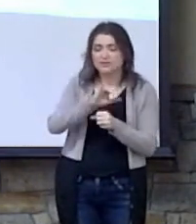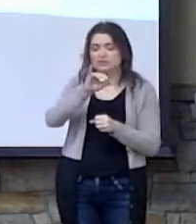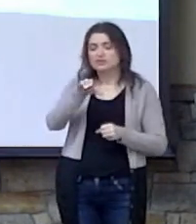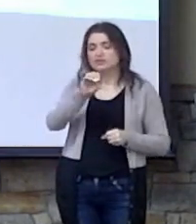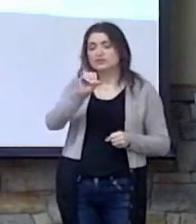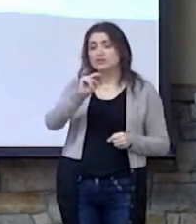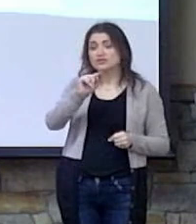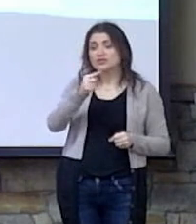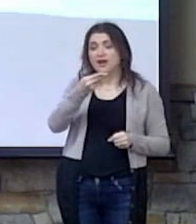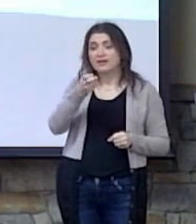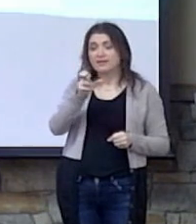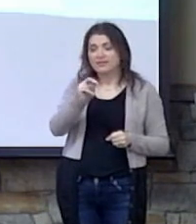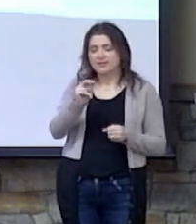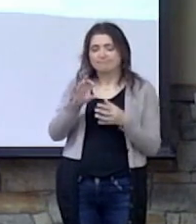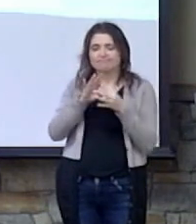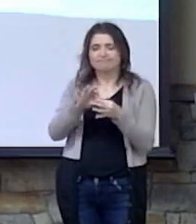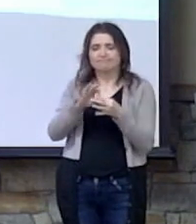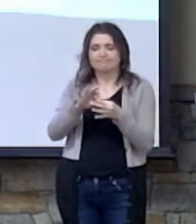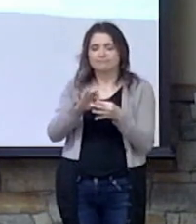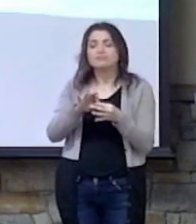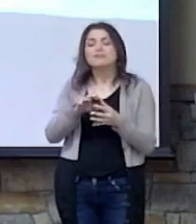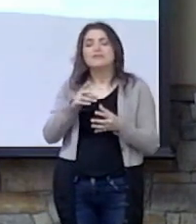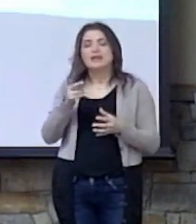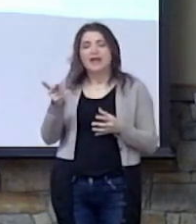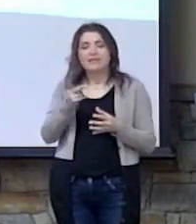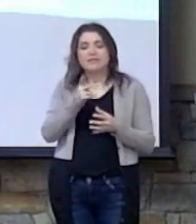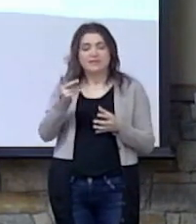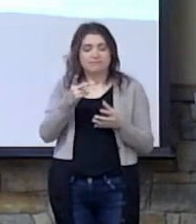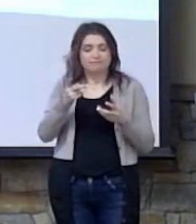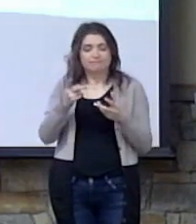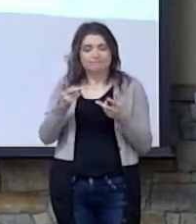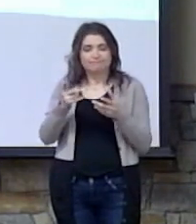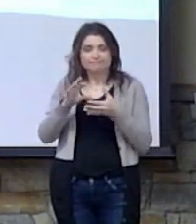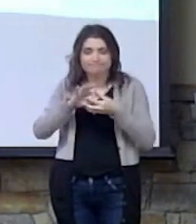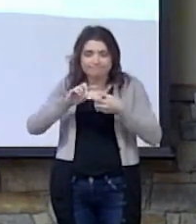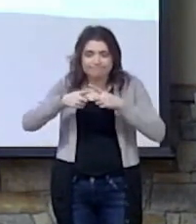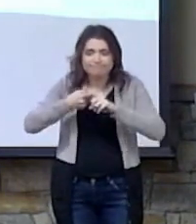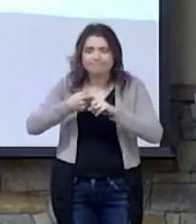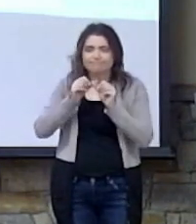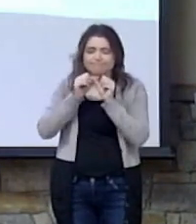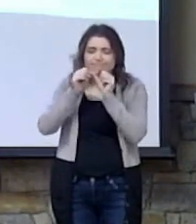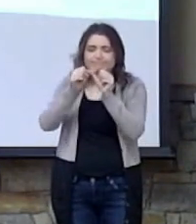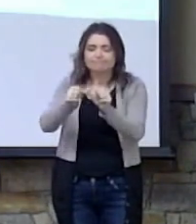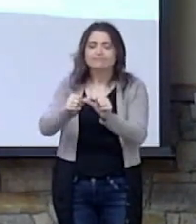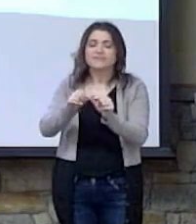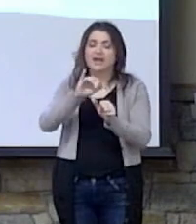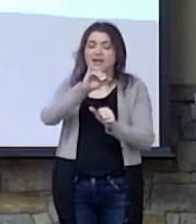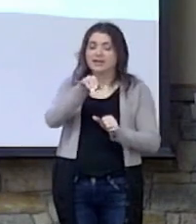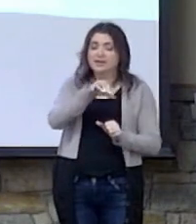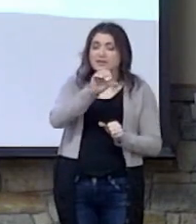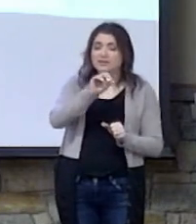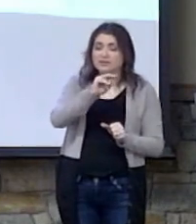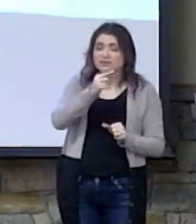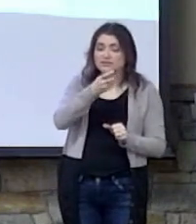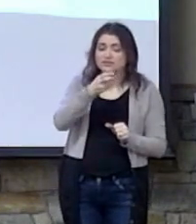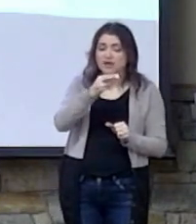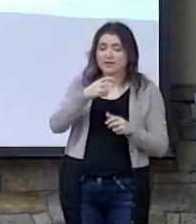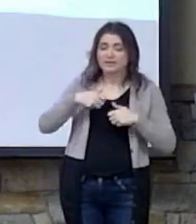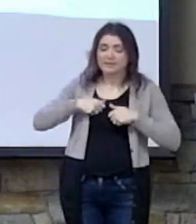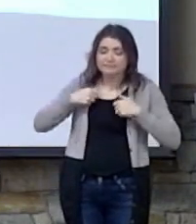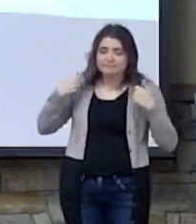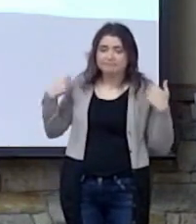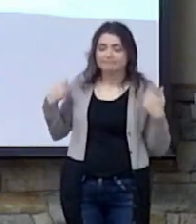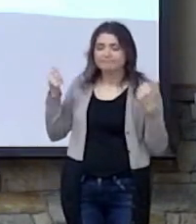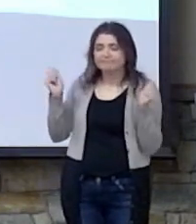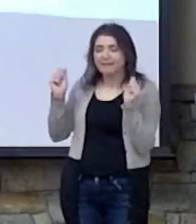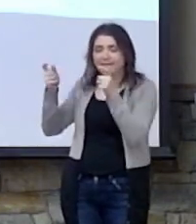soul. And Jonathan stripped himself of the robe that was on him and gave it to David, and his armor, and even his sword,